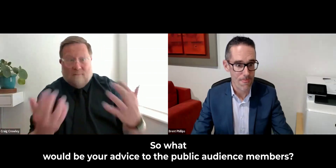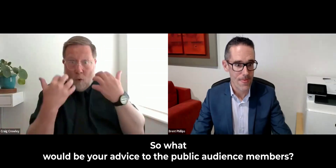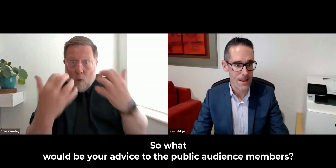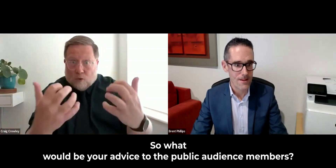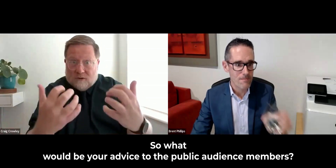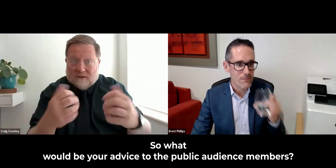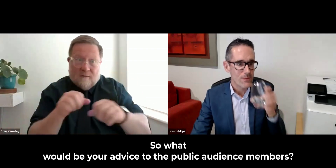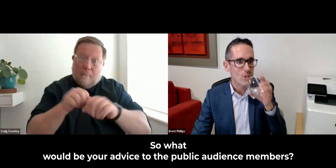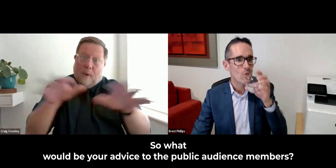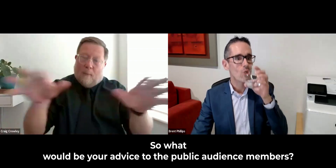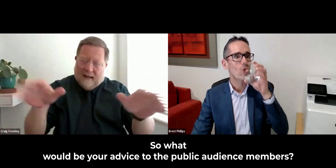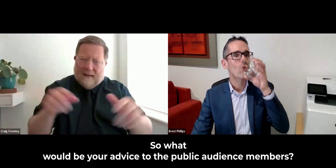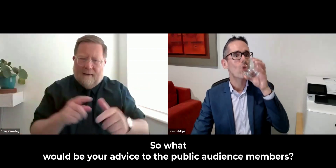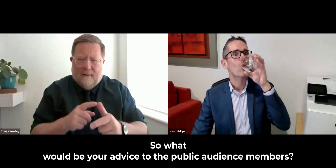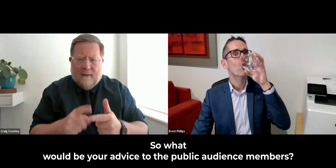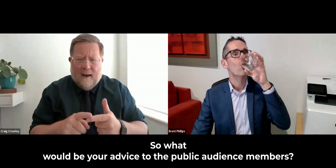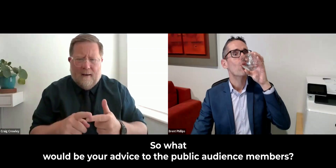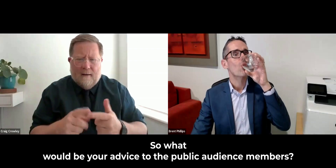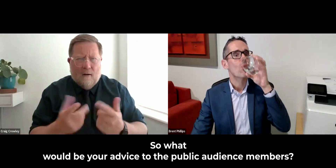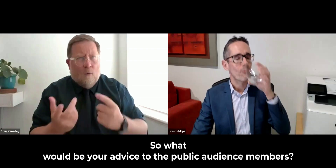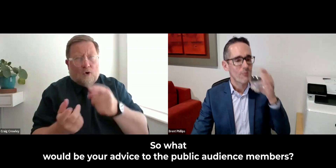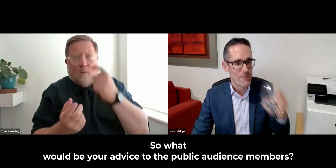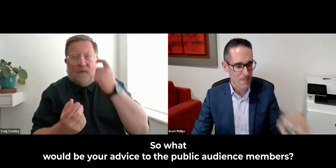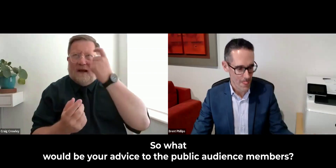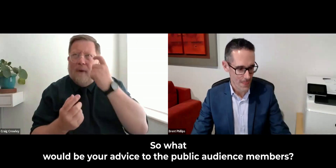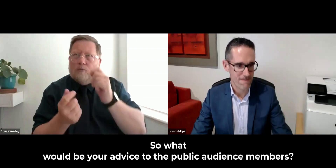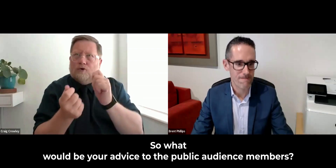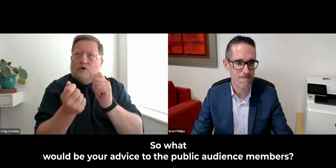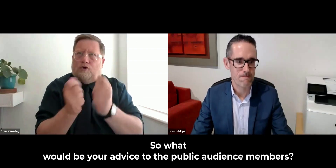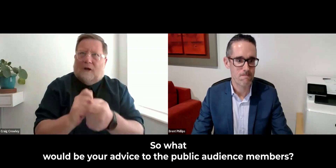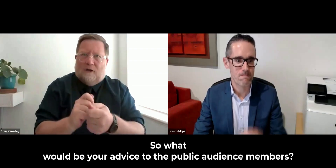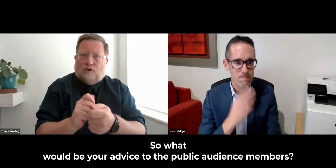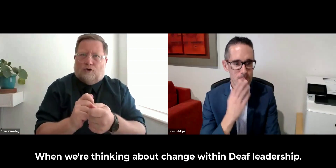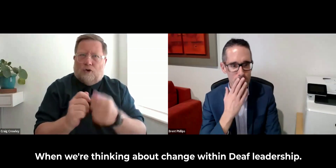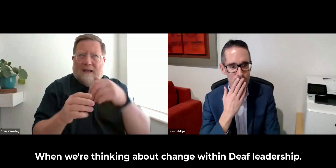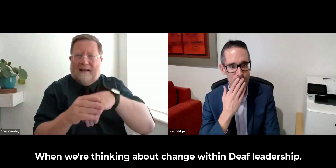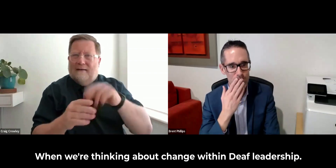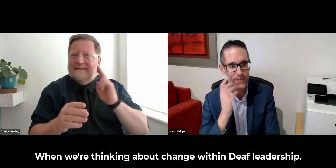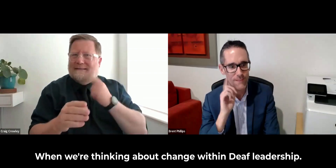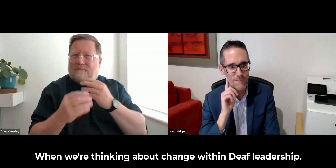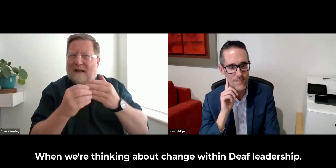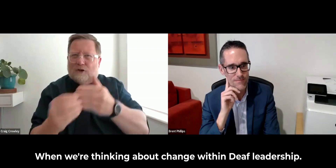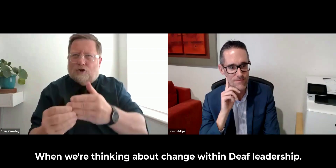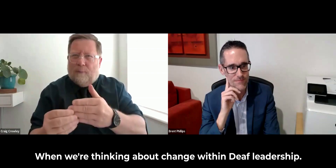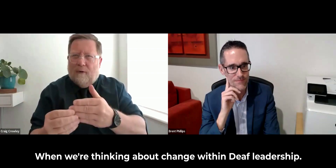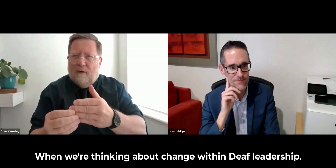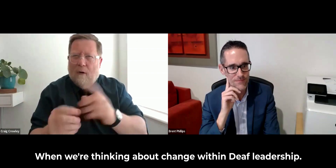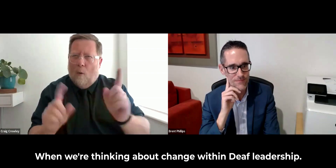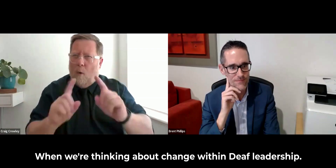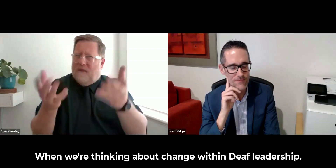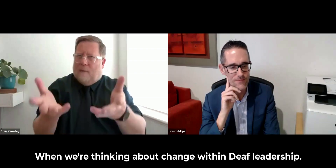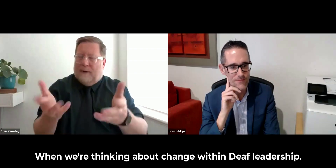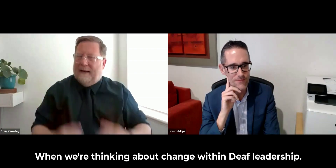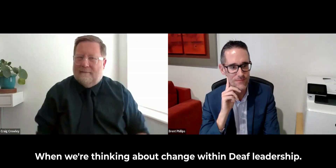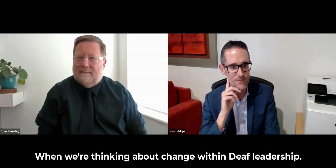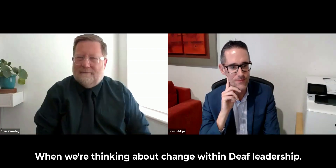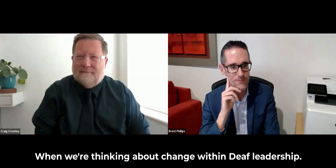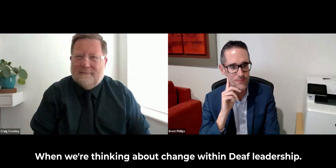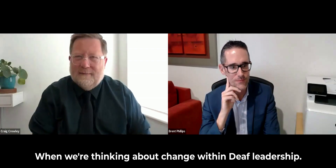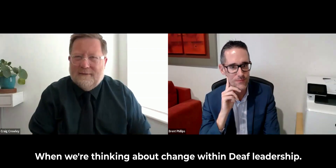advice to the public, audience members, when we're thinking about change within deaf leadership?